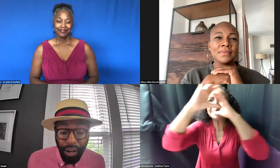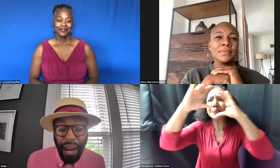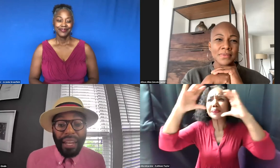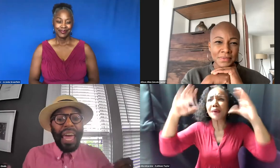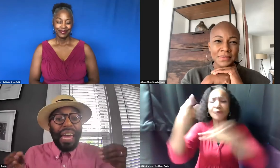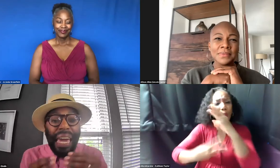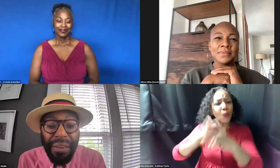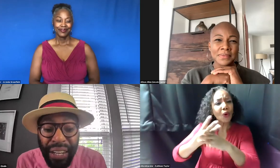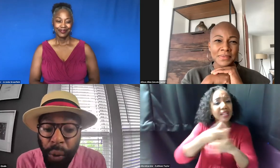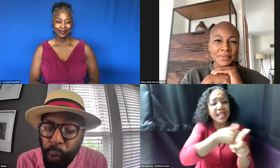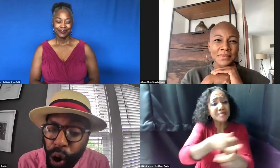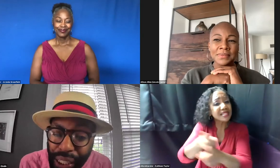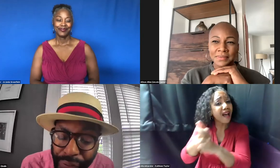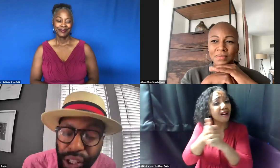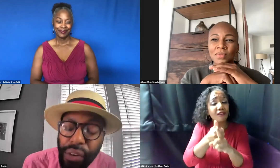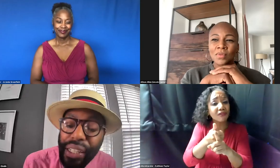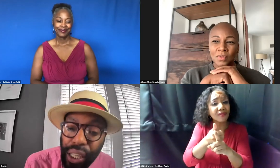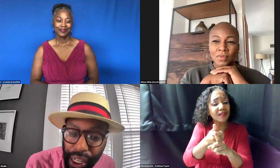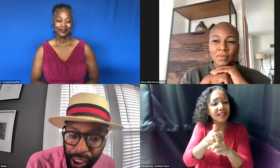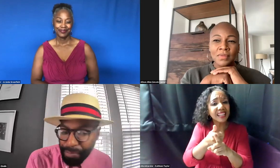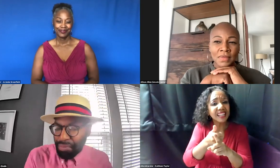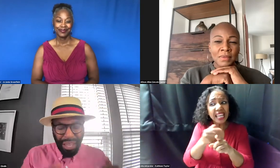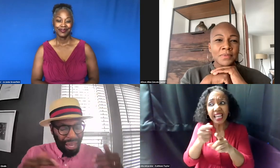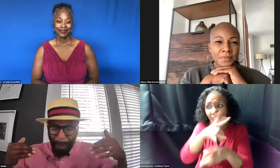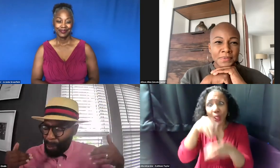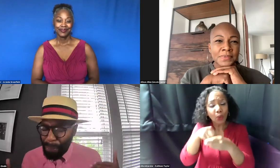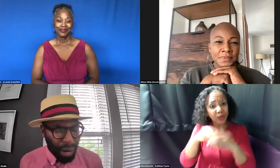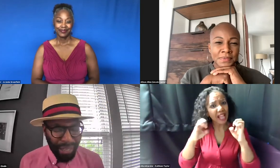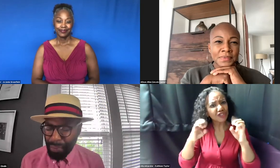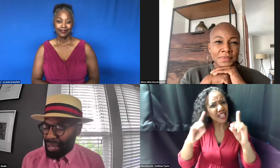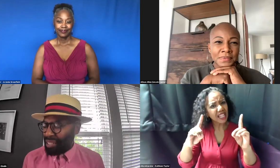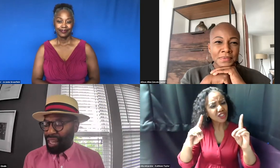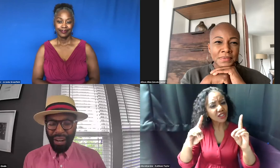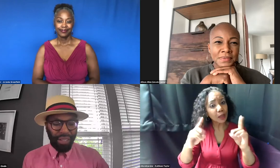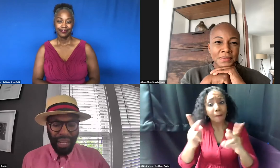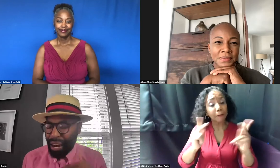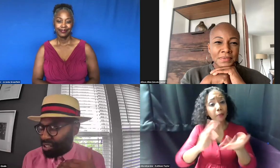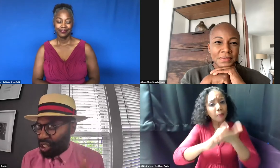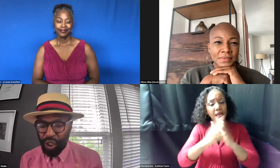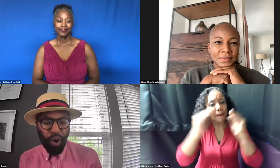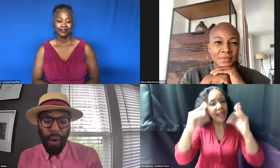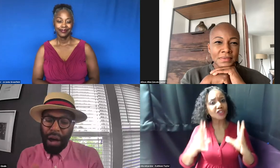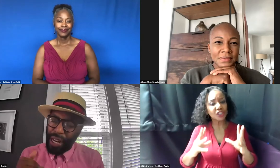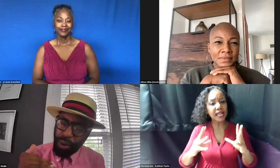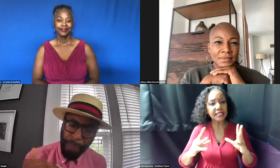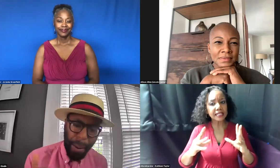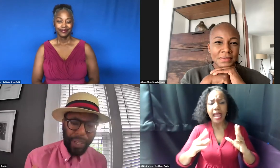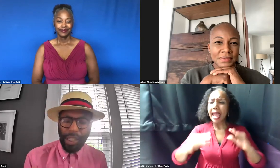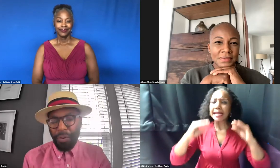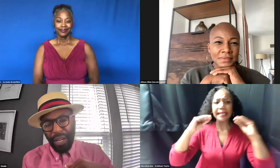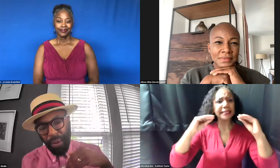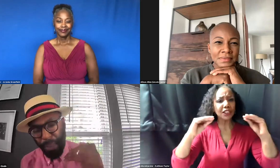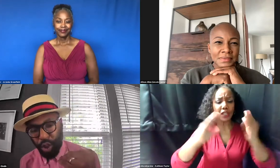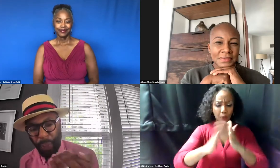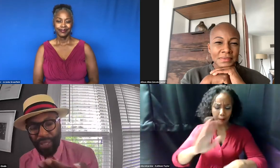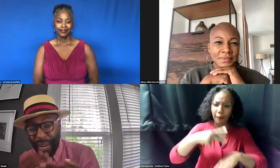world, right? Mm-hmm. Even the world and field of education. People come in to be educators, then they are teachers for a while, then they want to be a